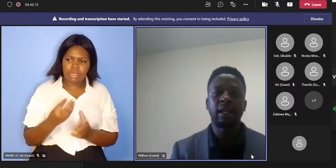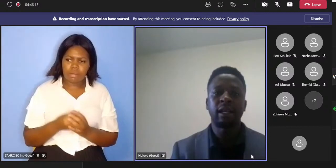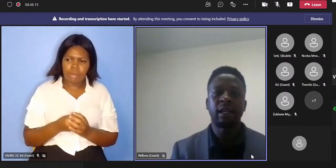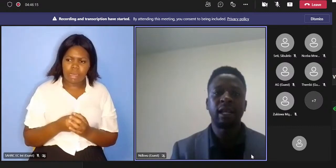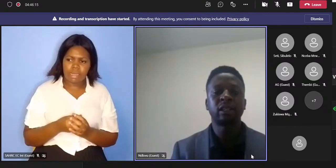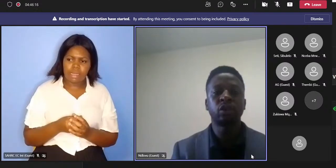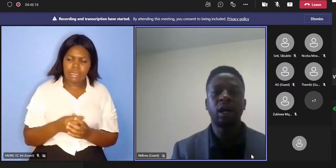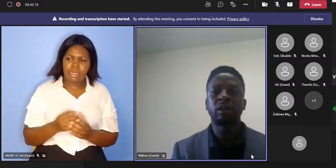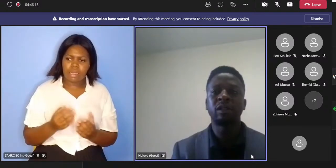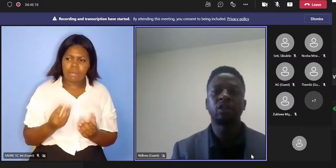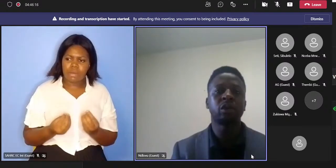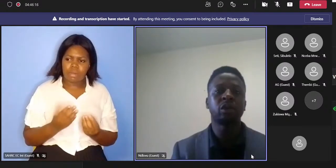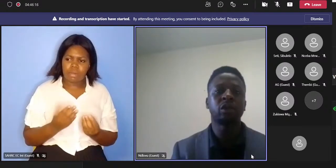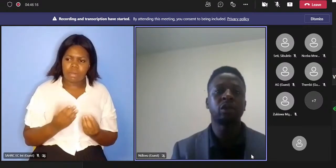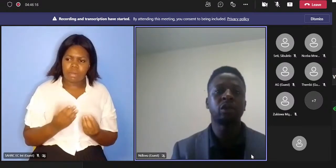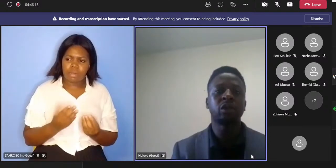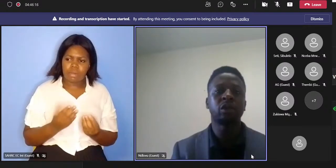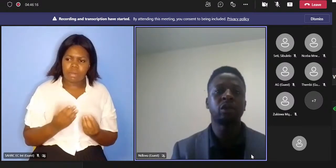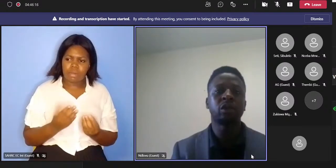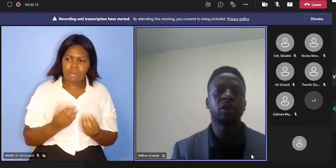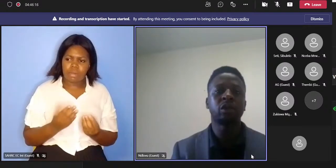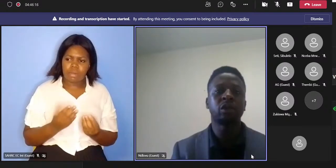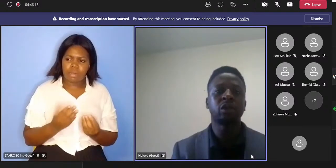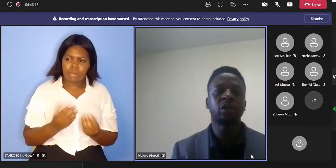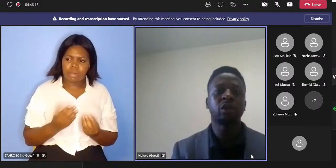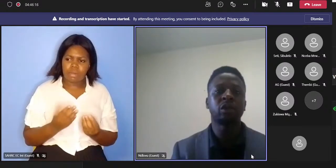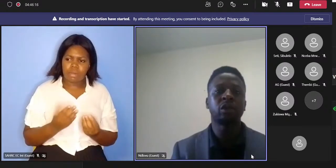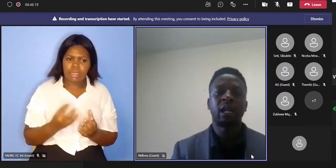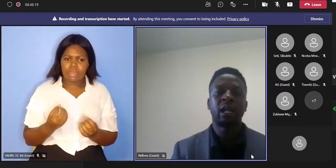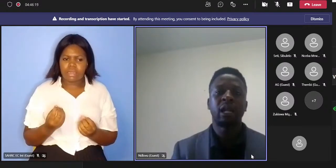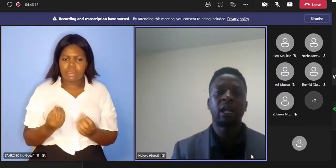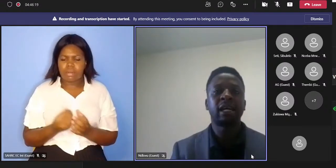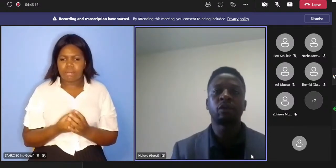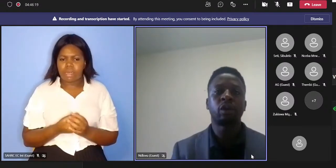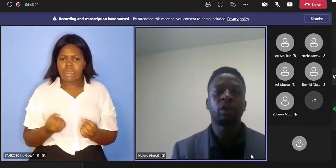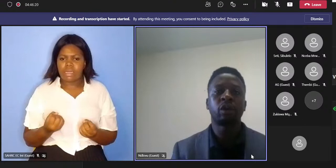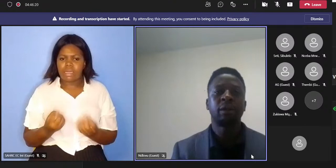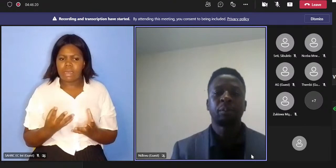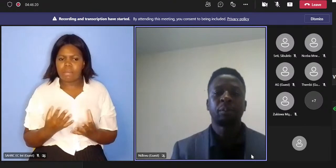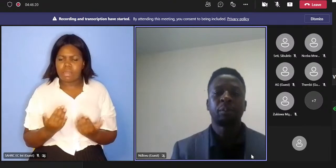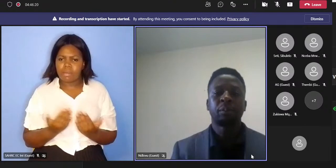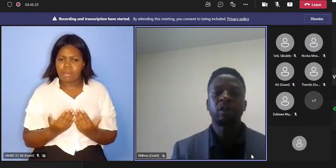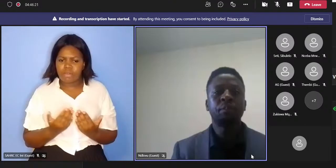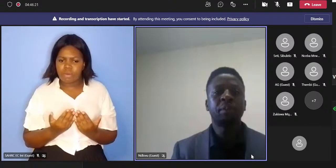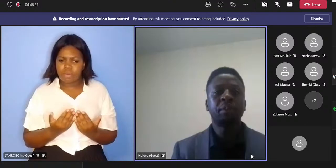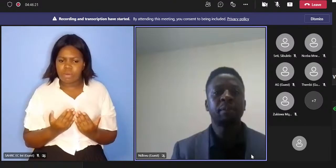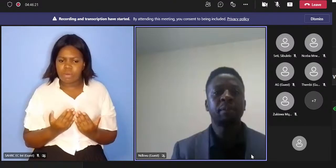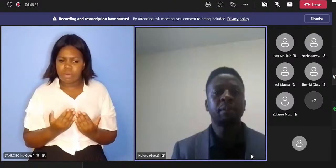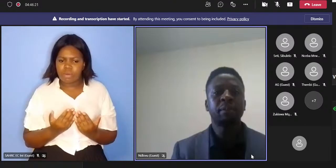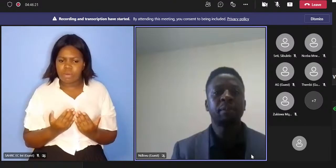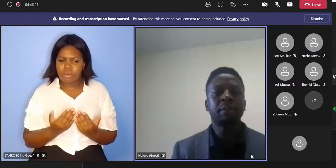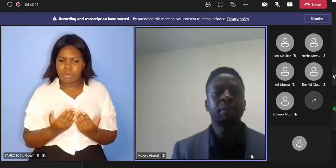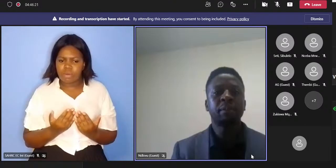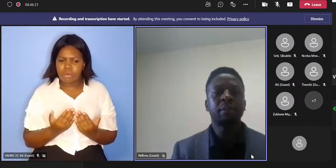into account the shortage of schools, the growing number of learners, and so forth. Because should we permit such,